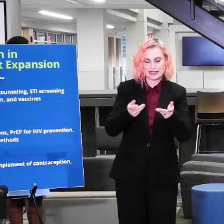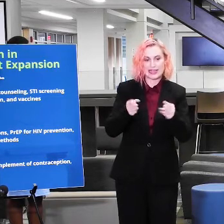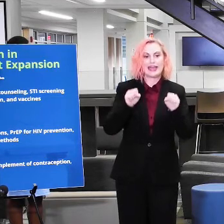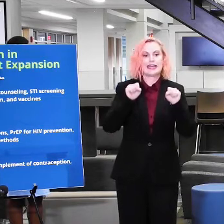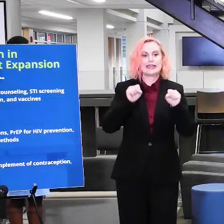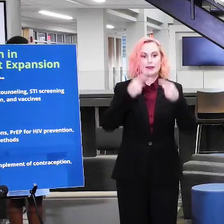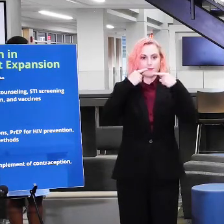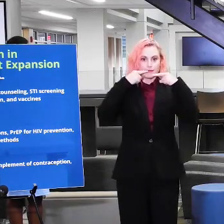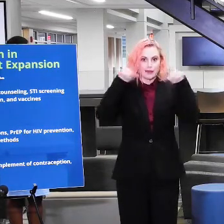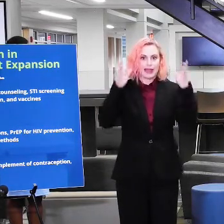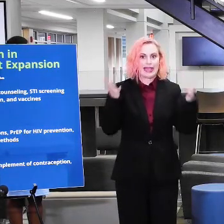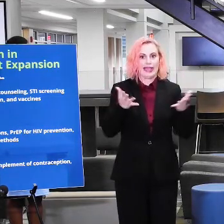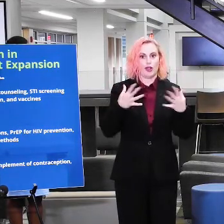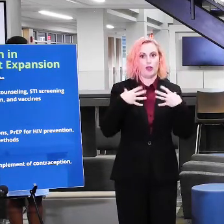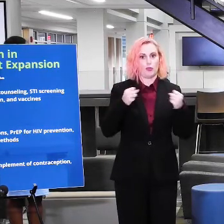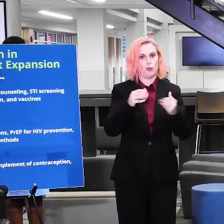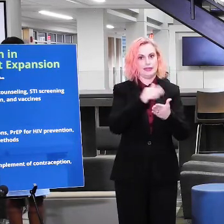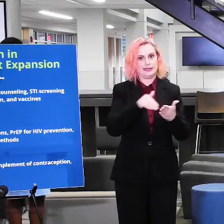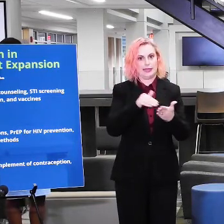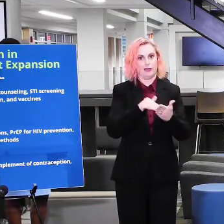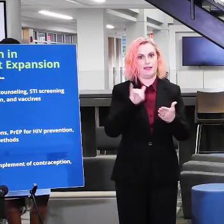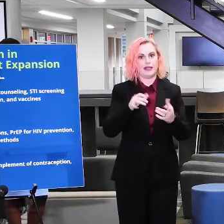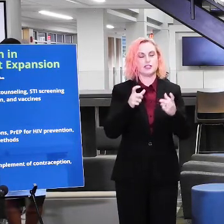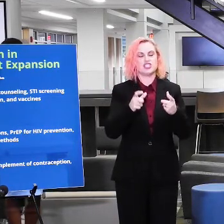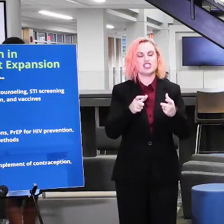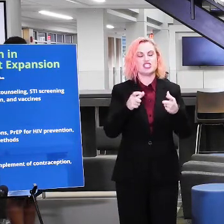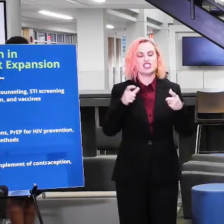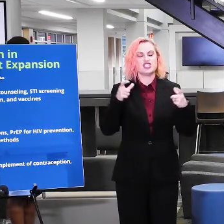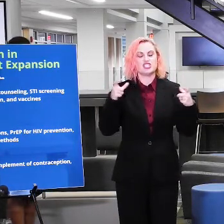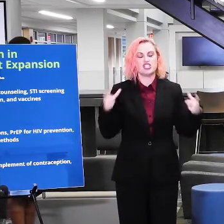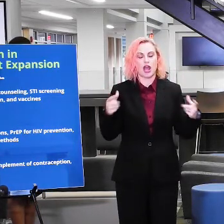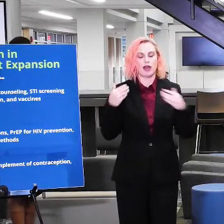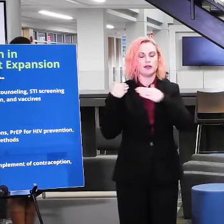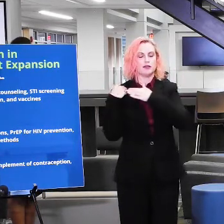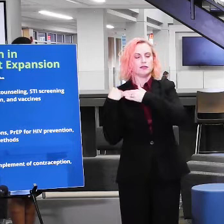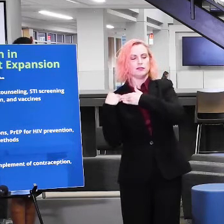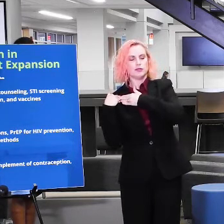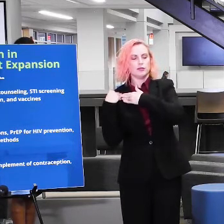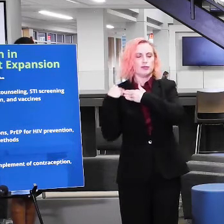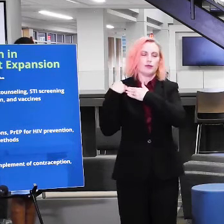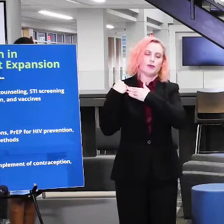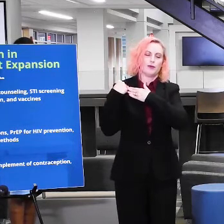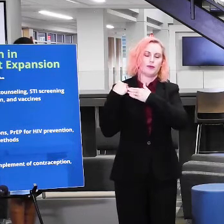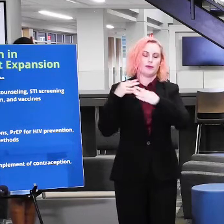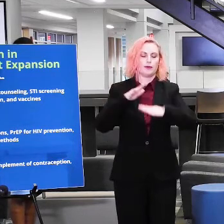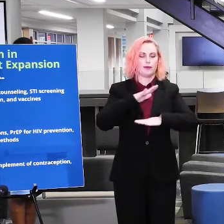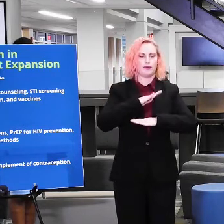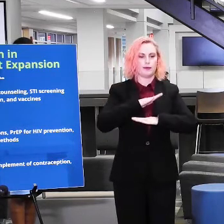Center, and that's a huge weight lifted.